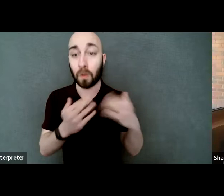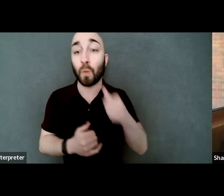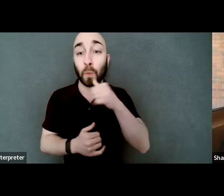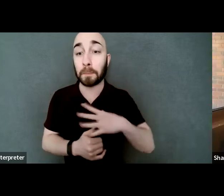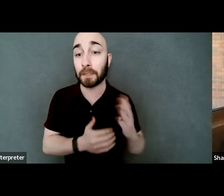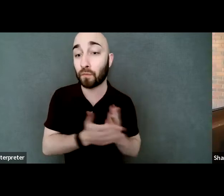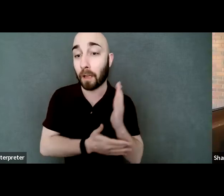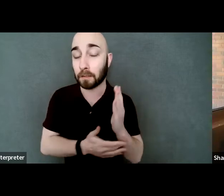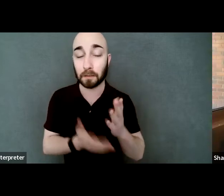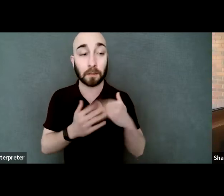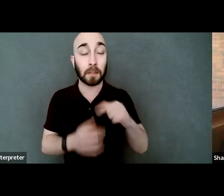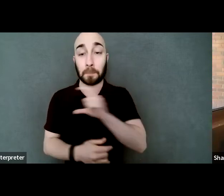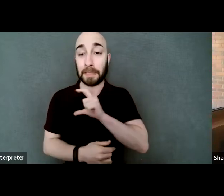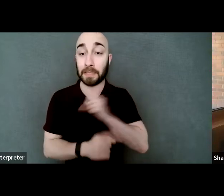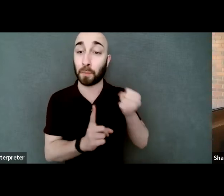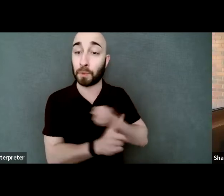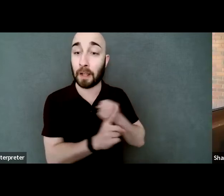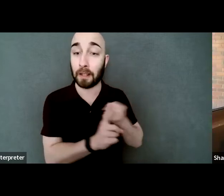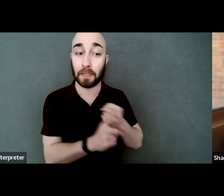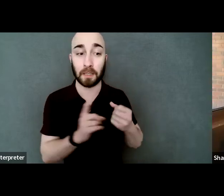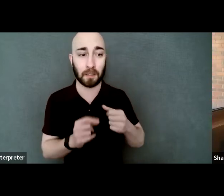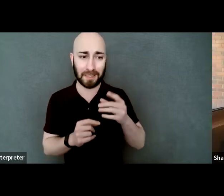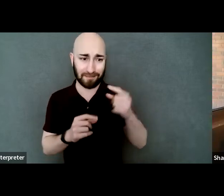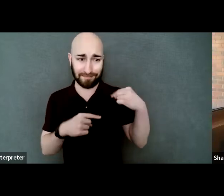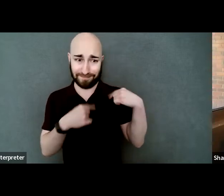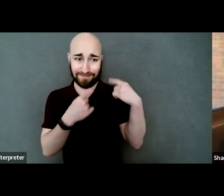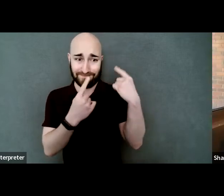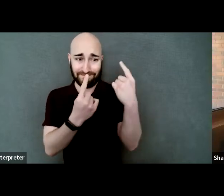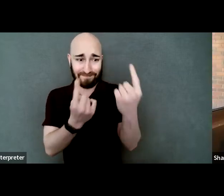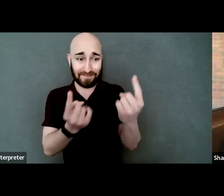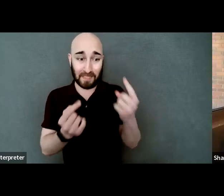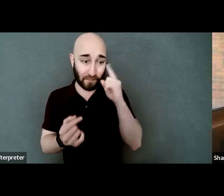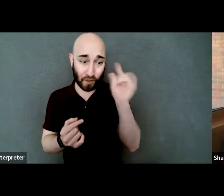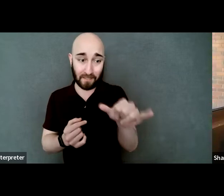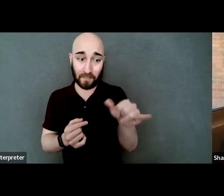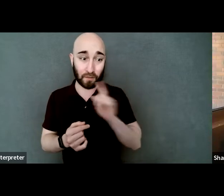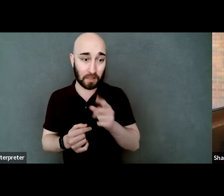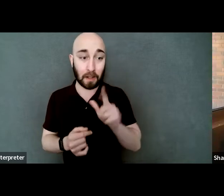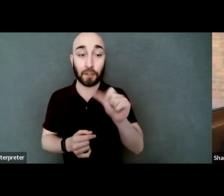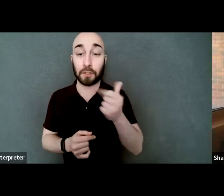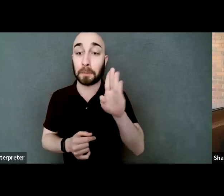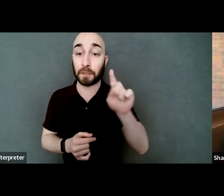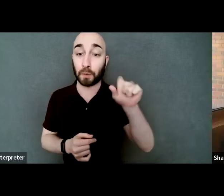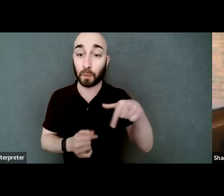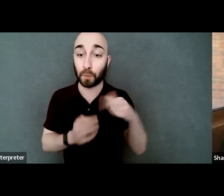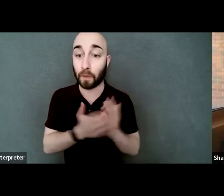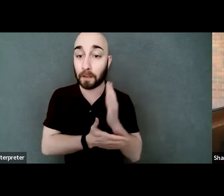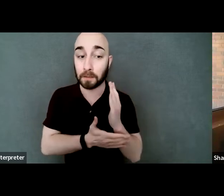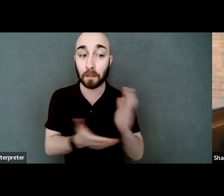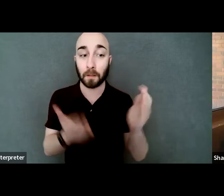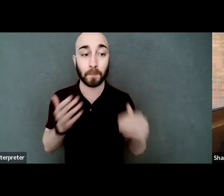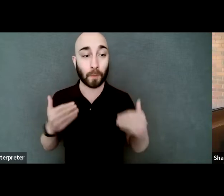police brutality, 80s. I mean, it's been going on forever. LGBTQ rights. We